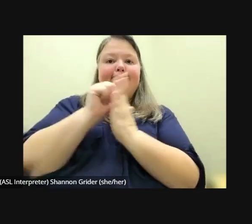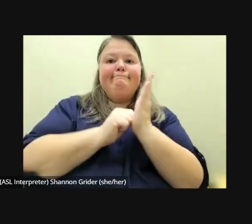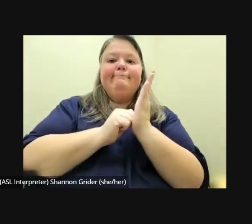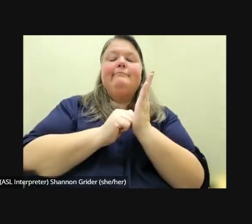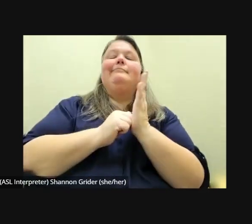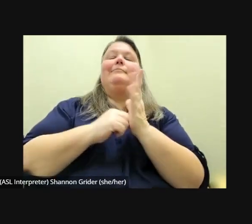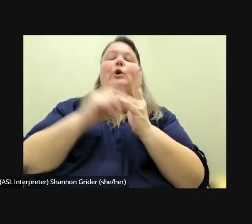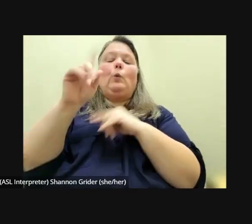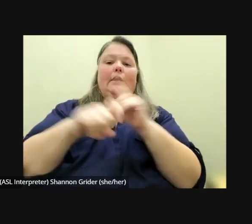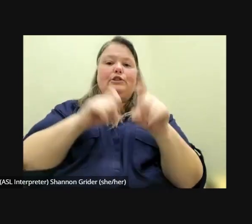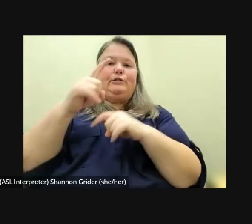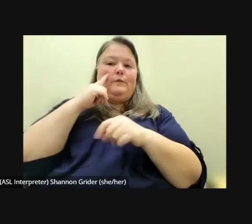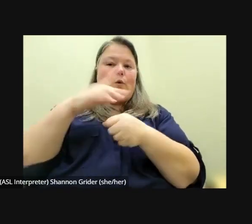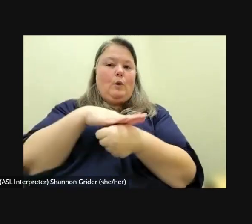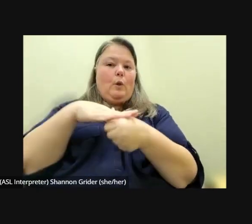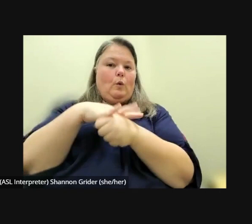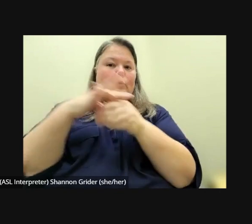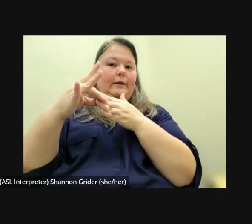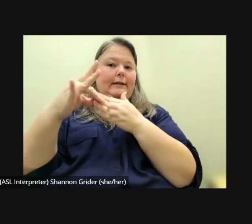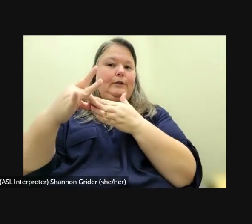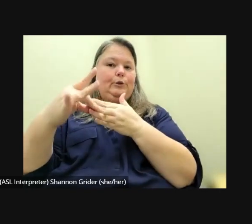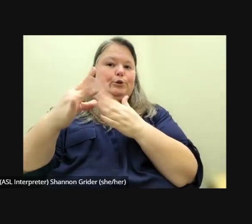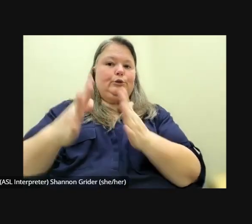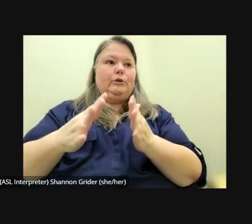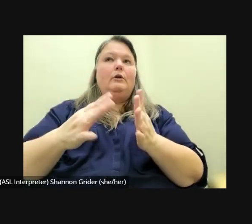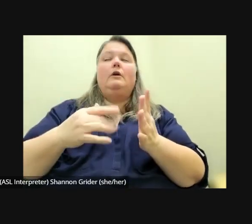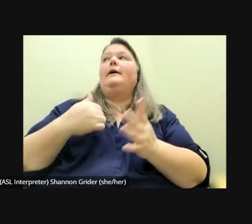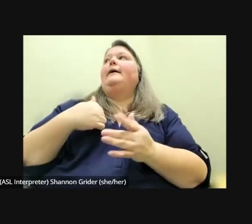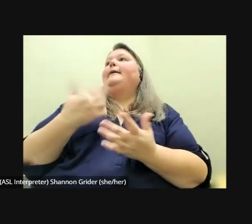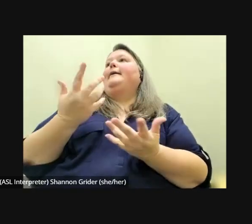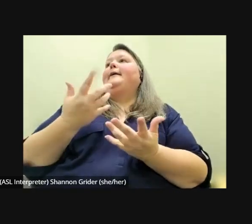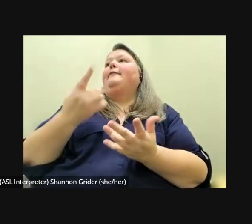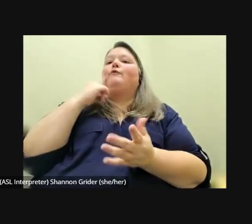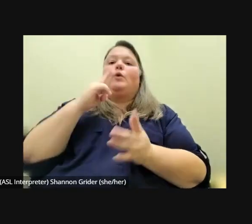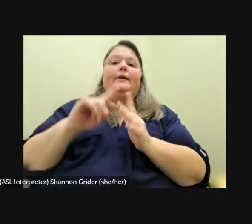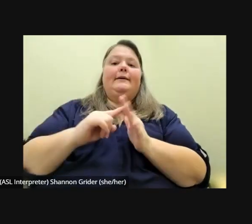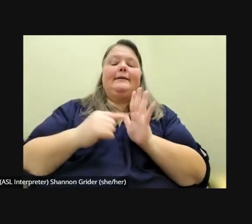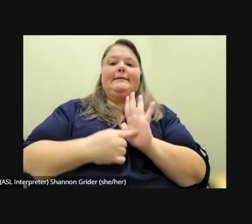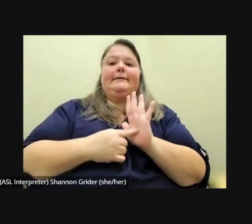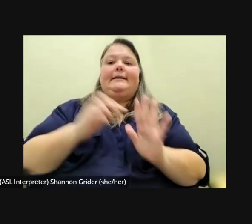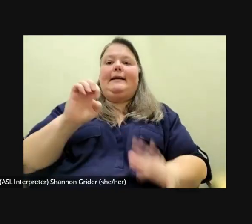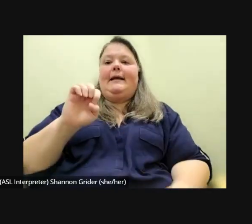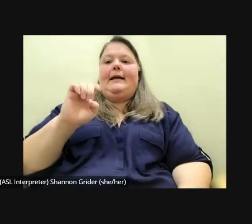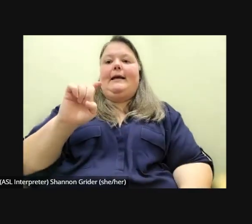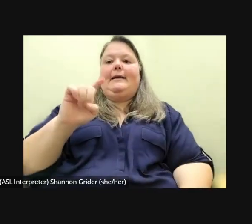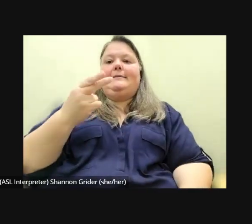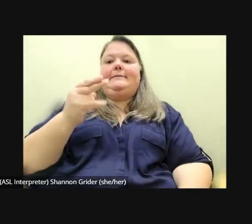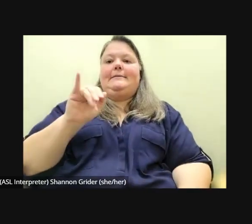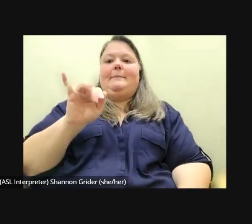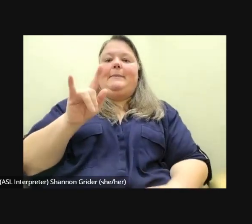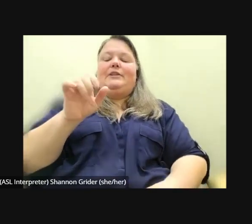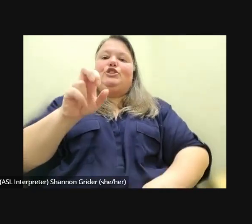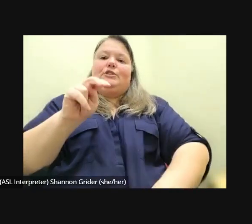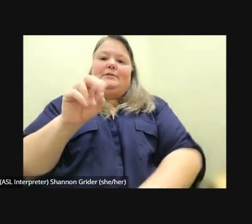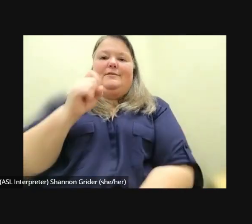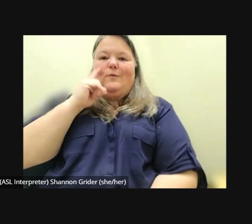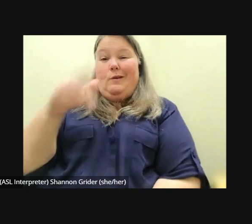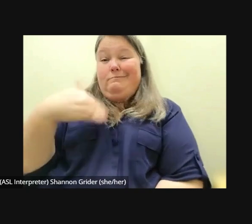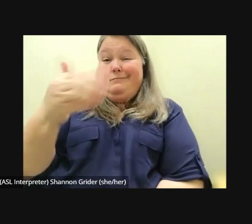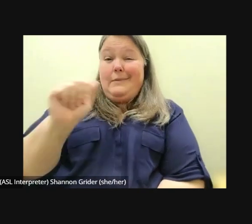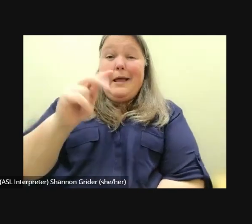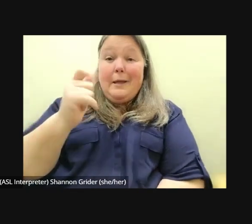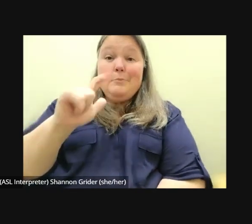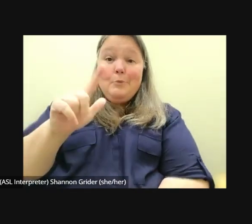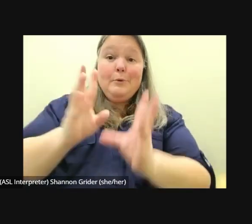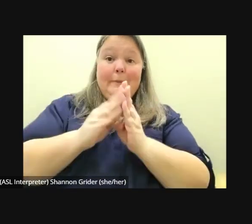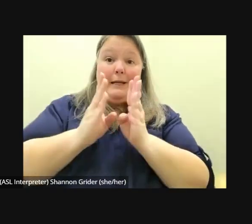as they are beginning to put things together, like the exhibitions that are going to be at our next in-person convening in April. So we're